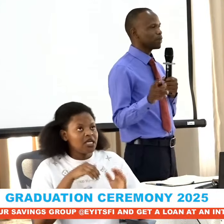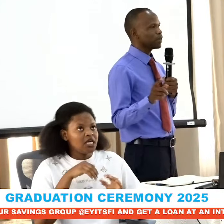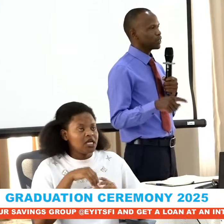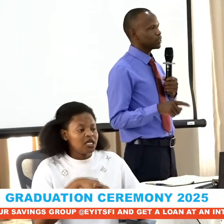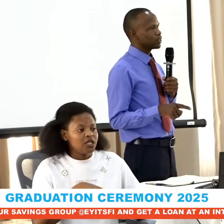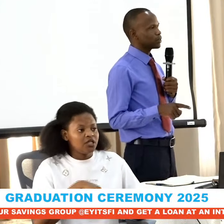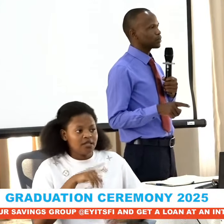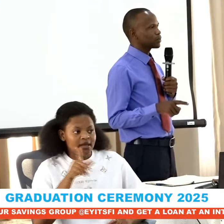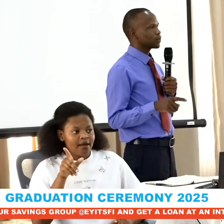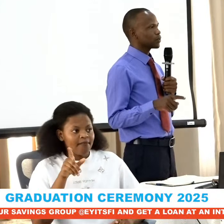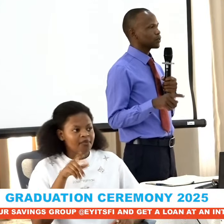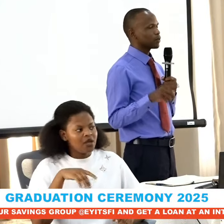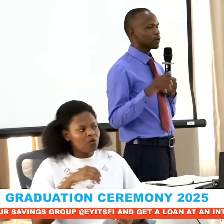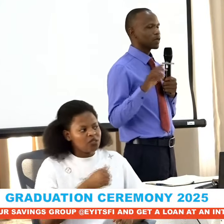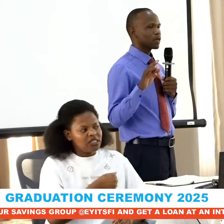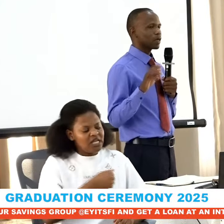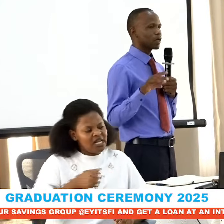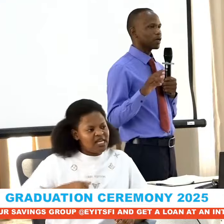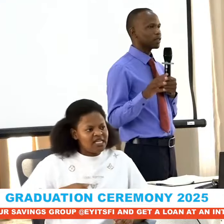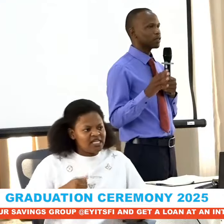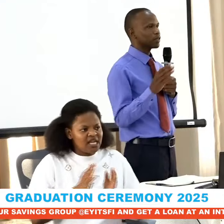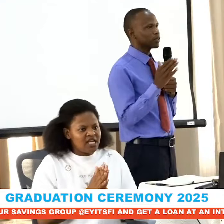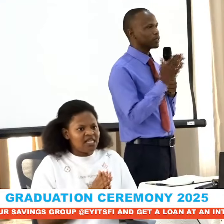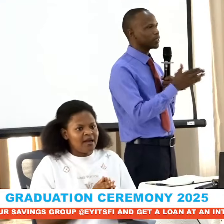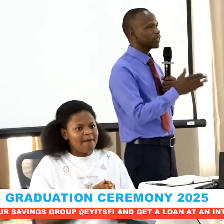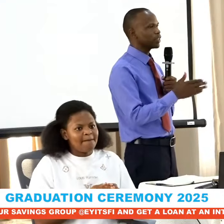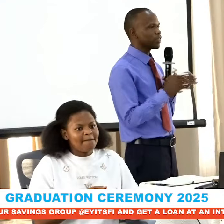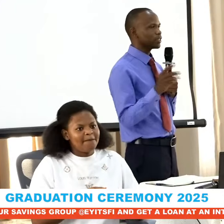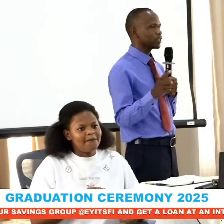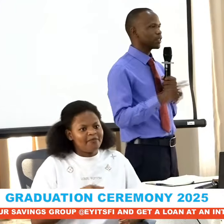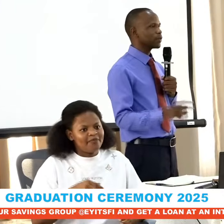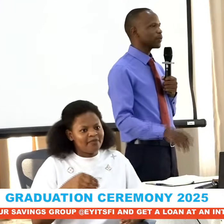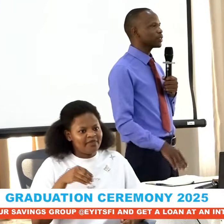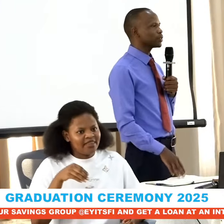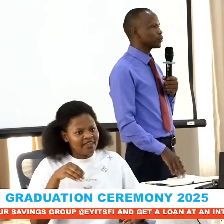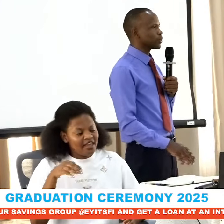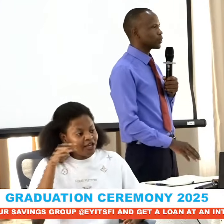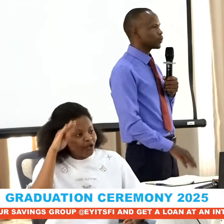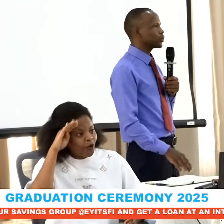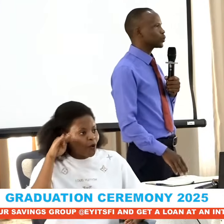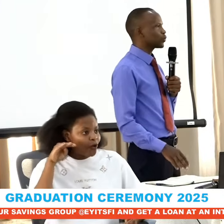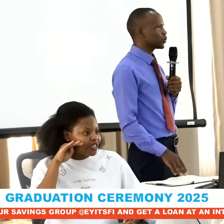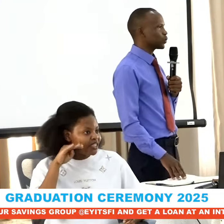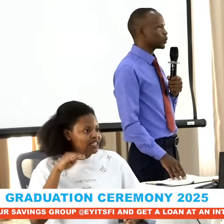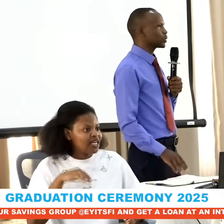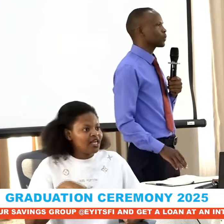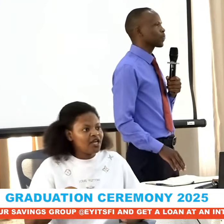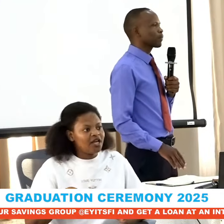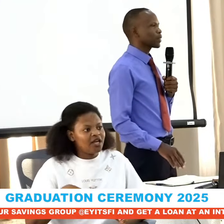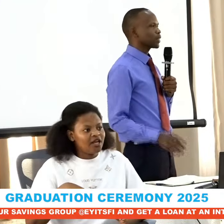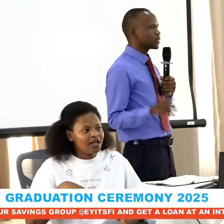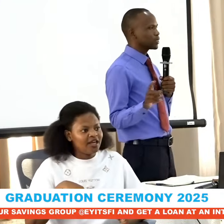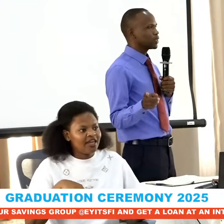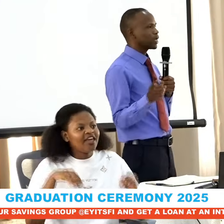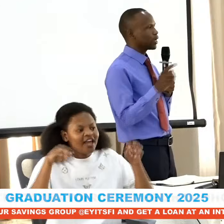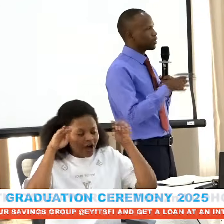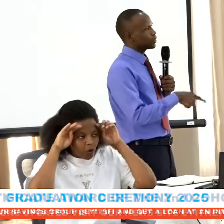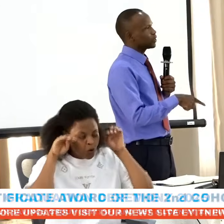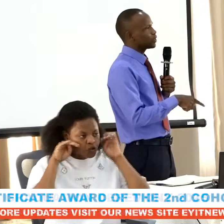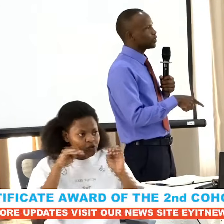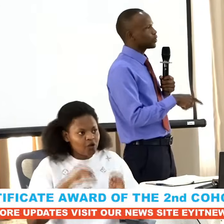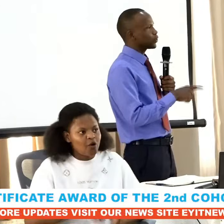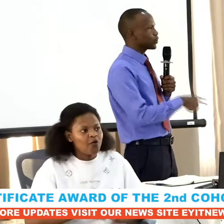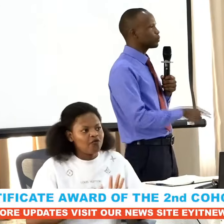the parents had taken a certain man to the courts of laws that he